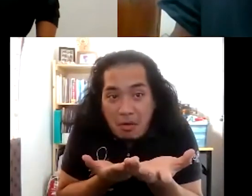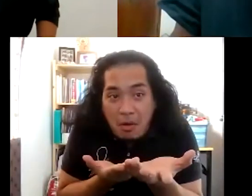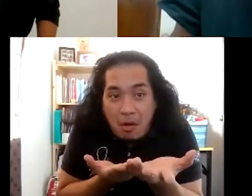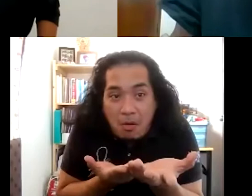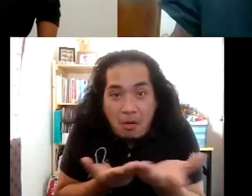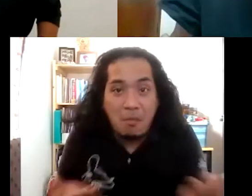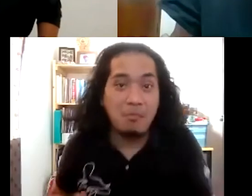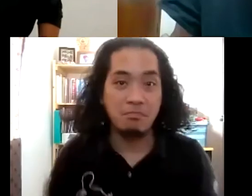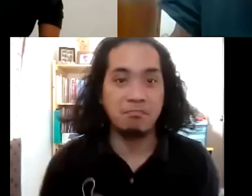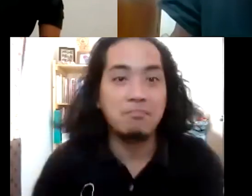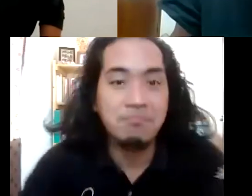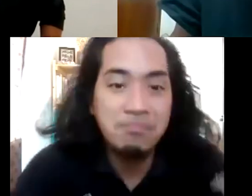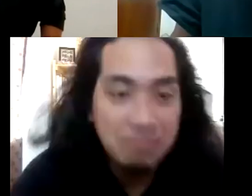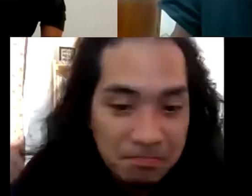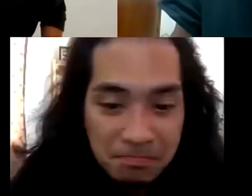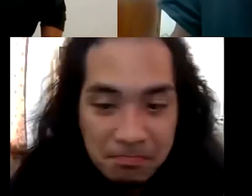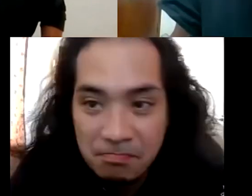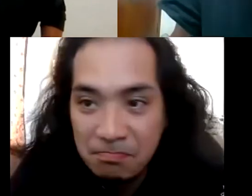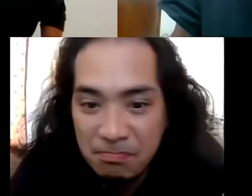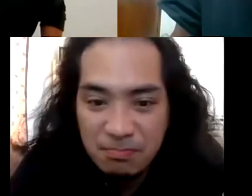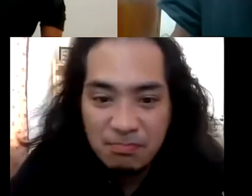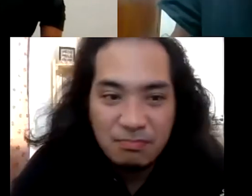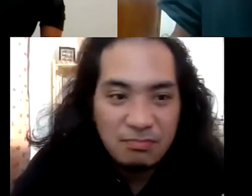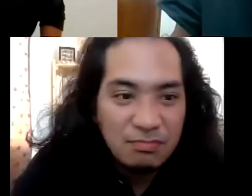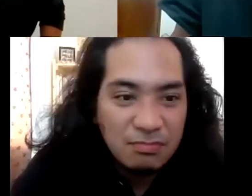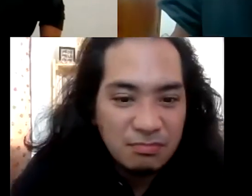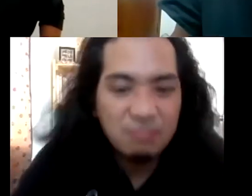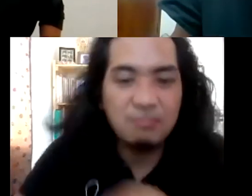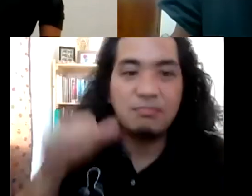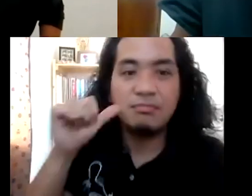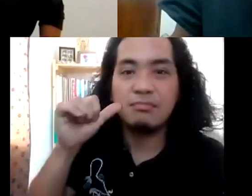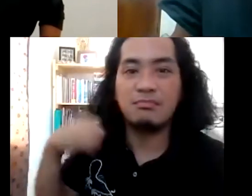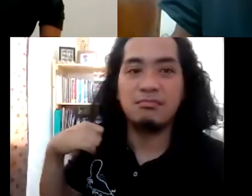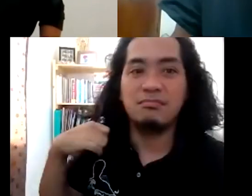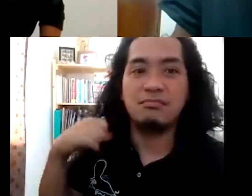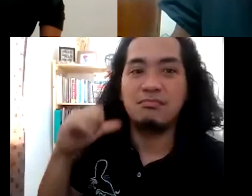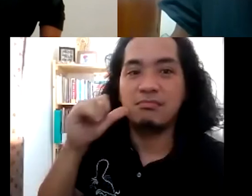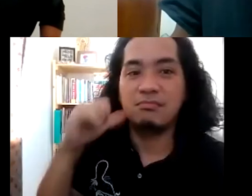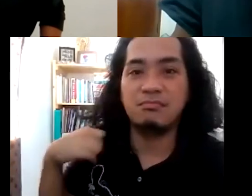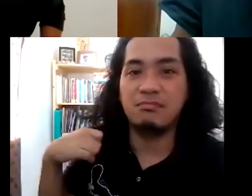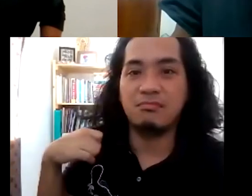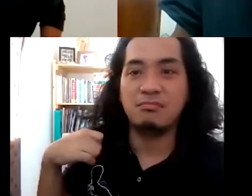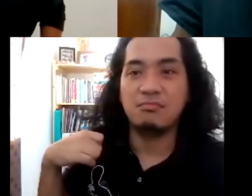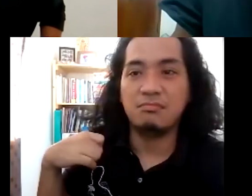In that case, Shaq is saying then we have to put two X's, one on the cheek and the shoulder,